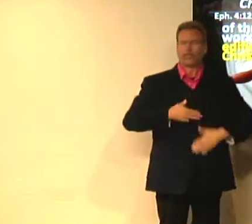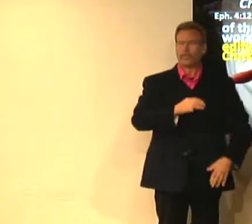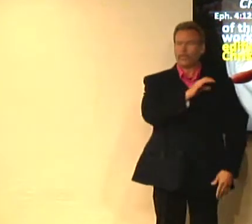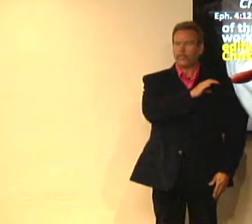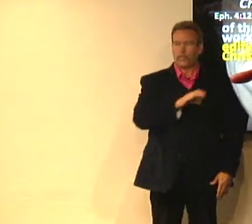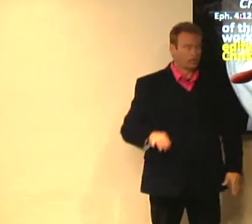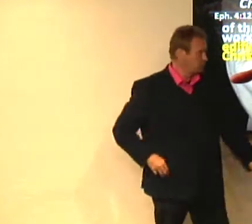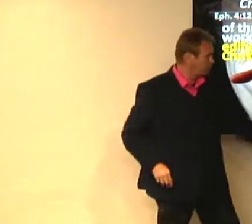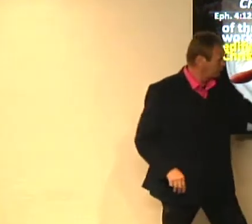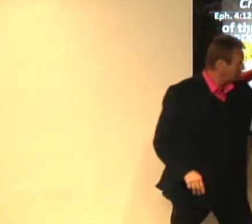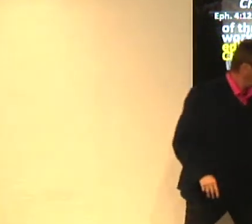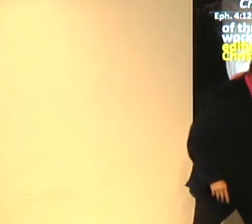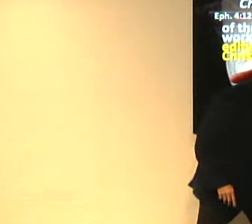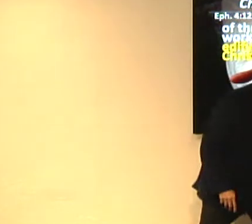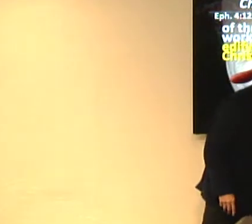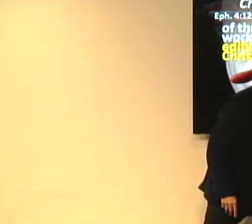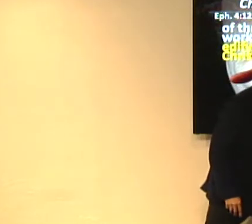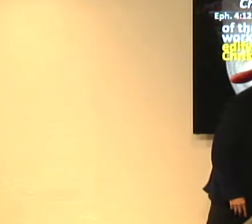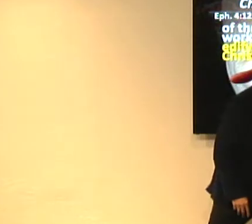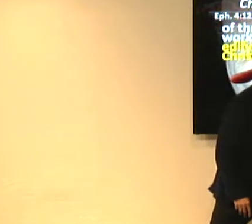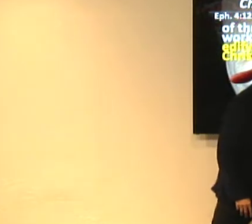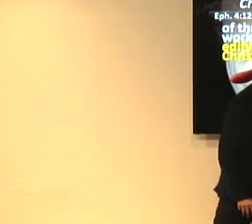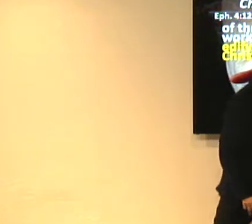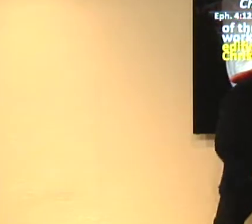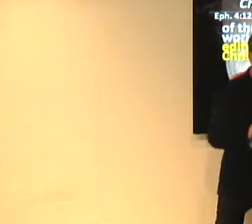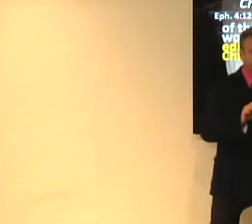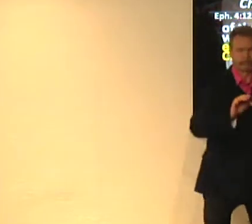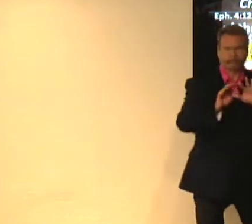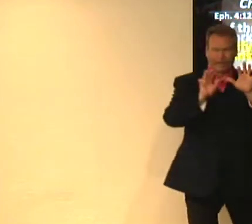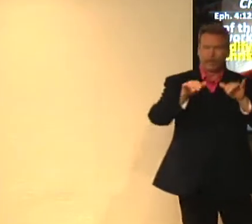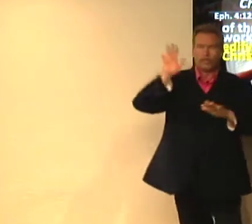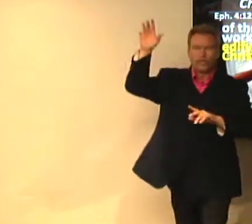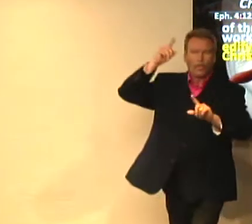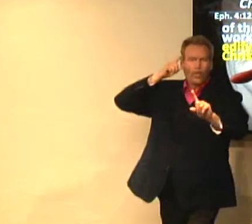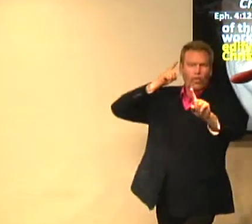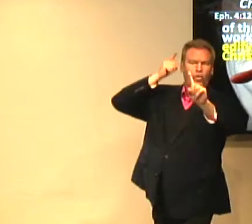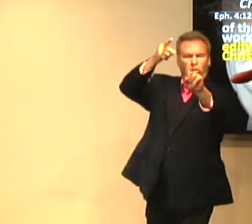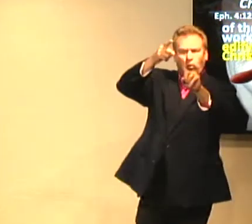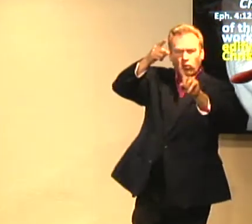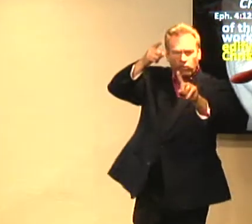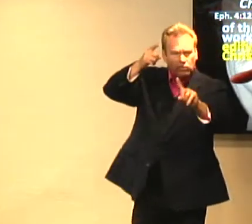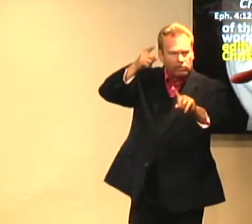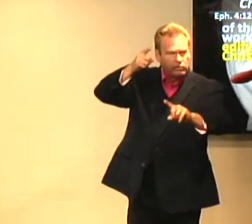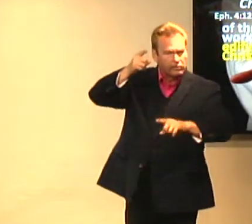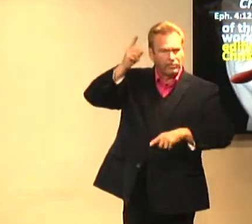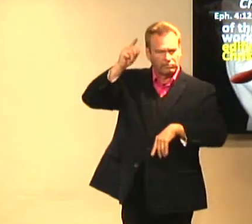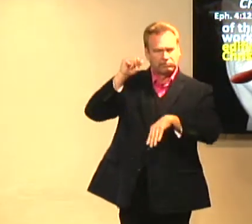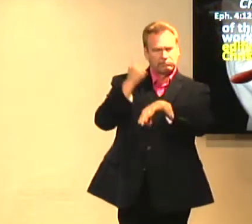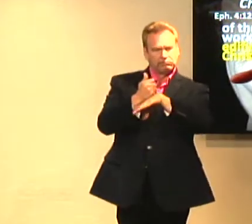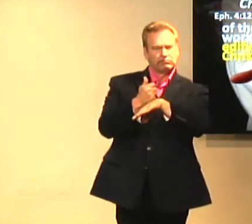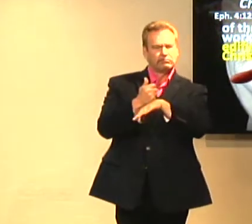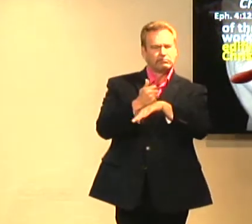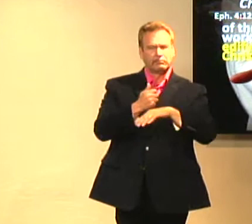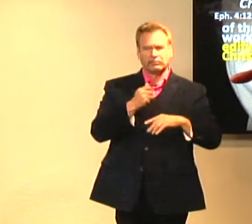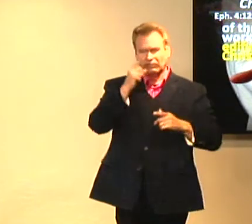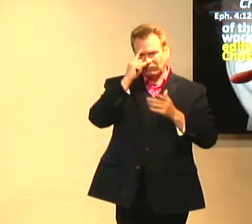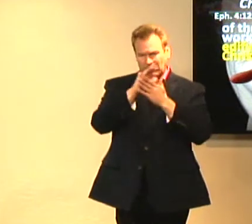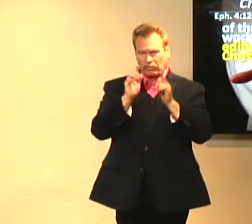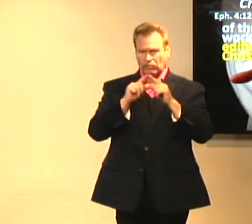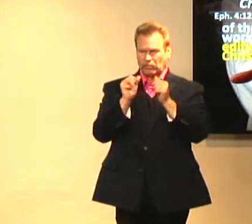for the body of Christ. Just as this picture shows us, the one goal is